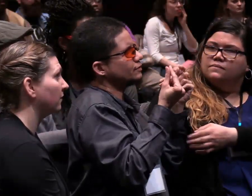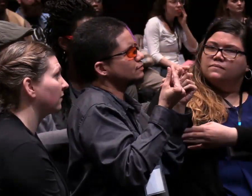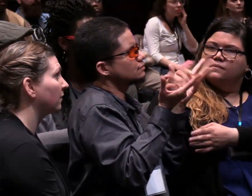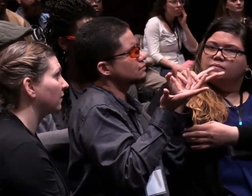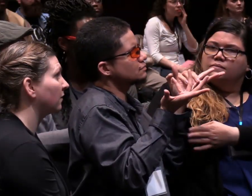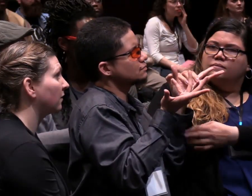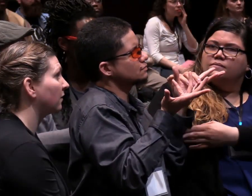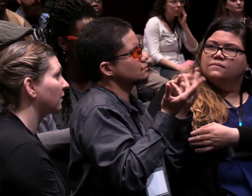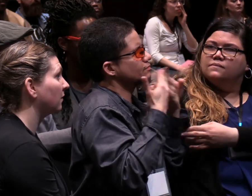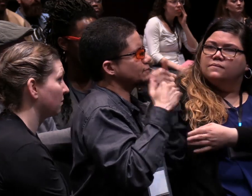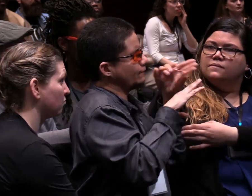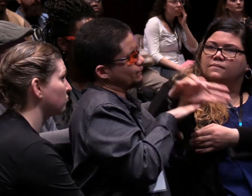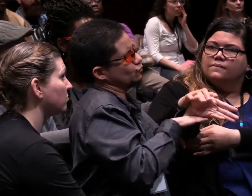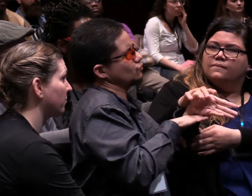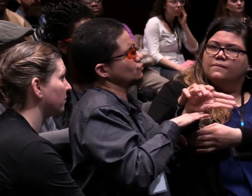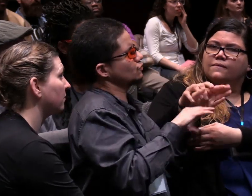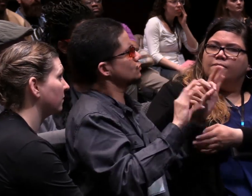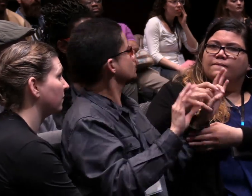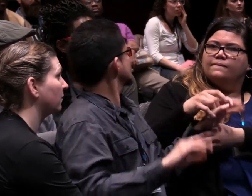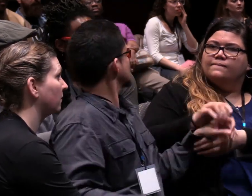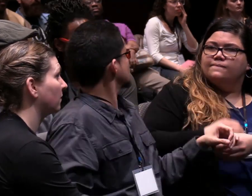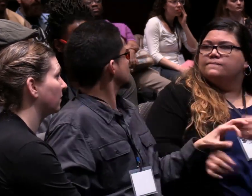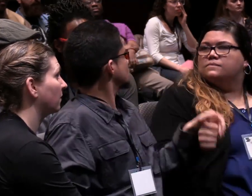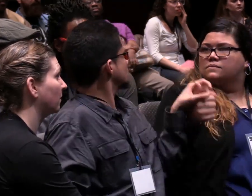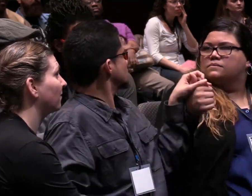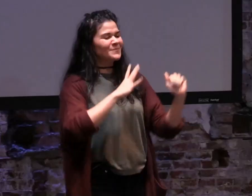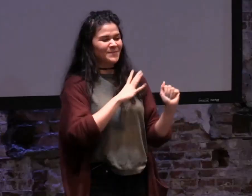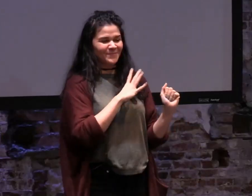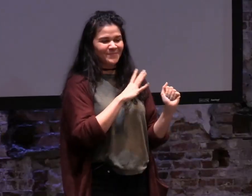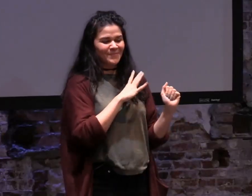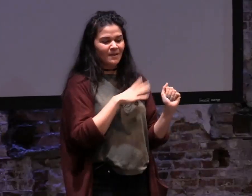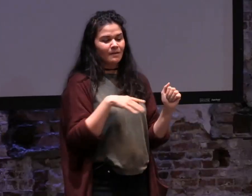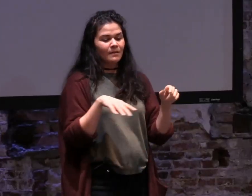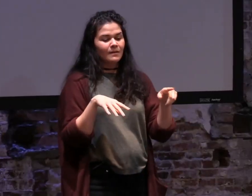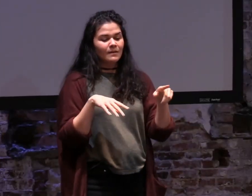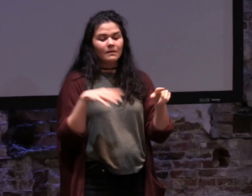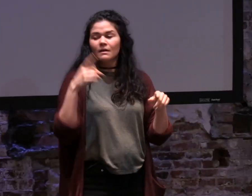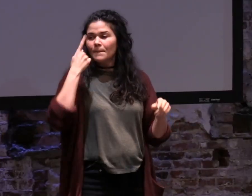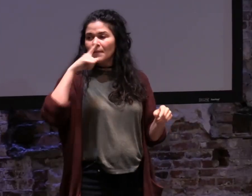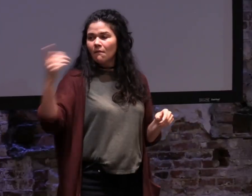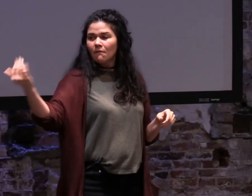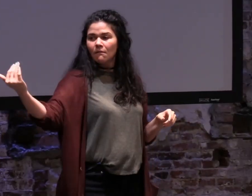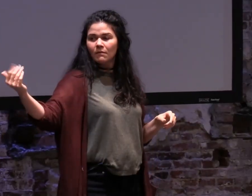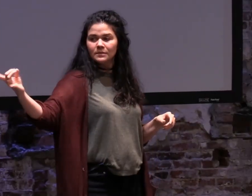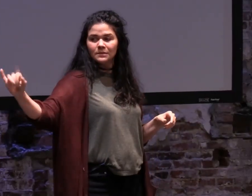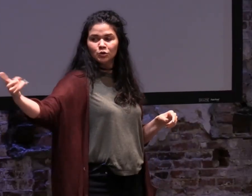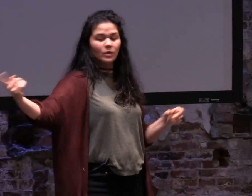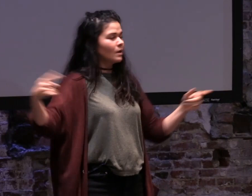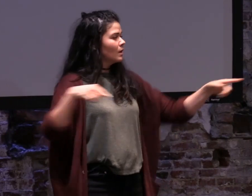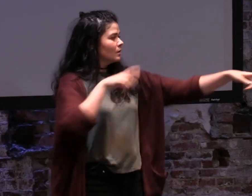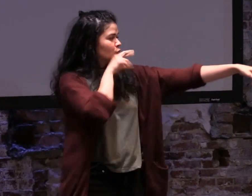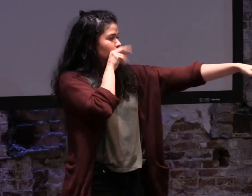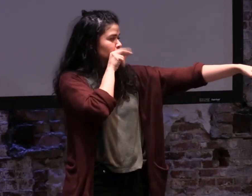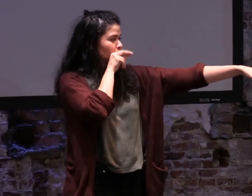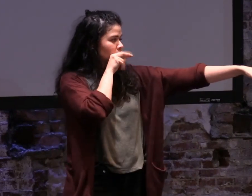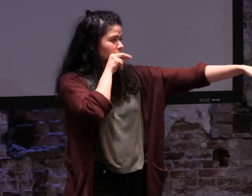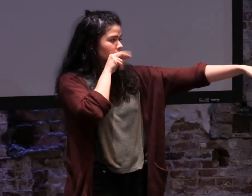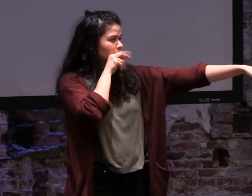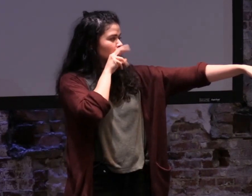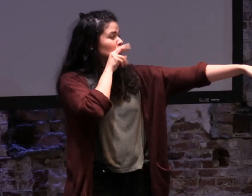so I am just reiterating what's being said. So we can go up to the altar one at a time and then wait for the person to sit down before the next person comes up.